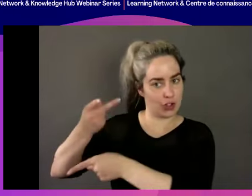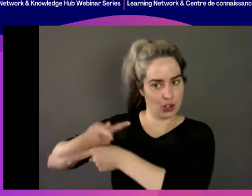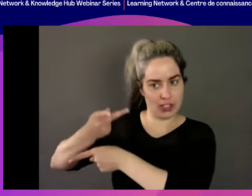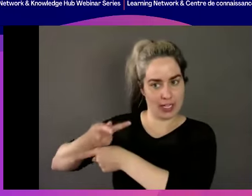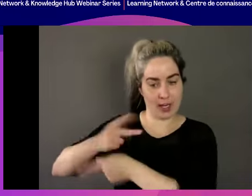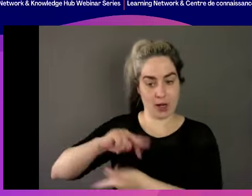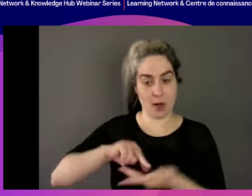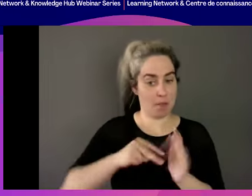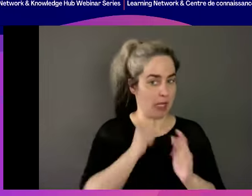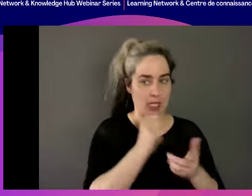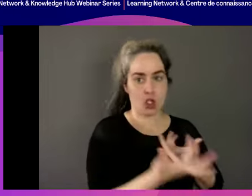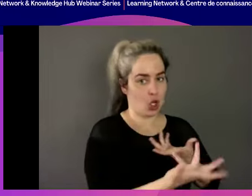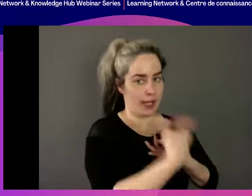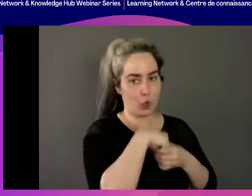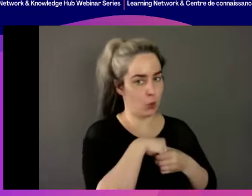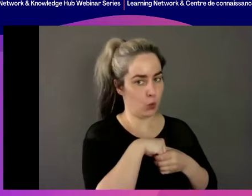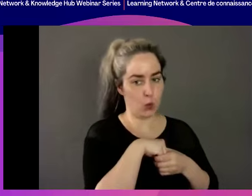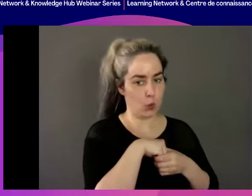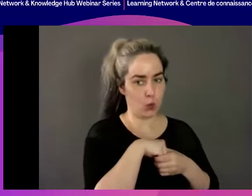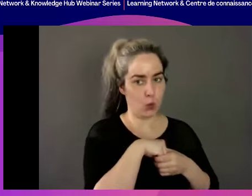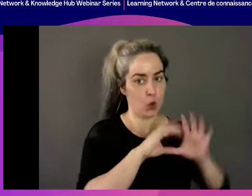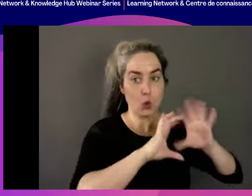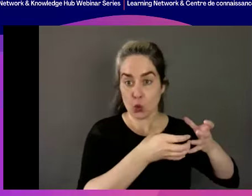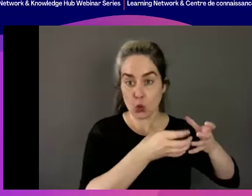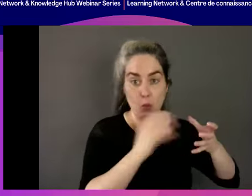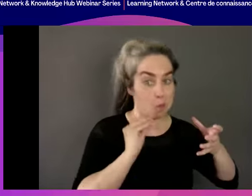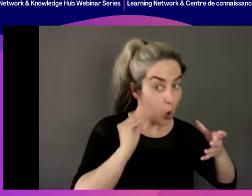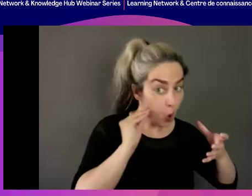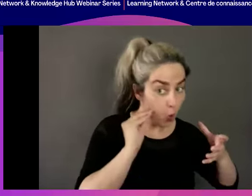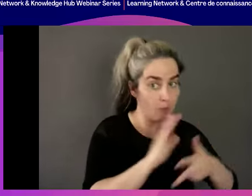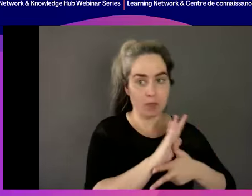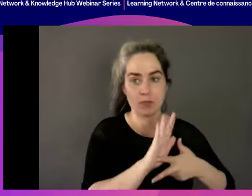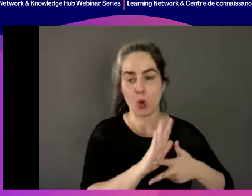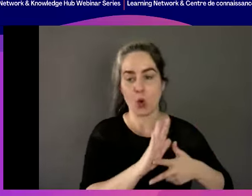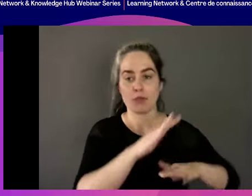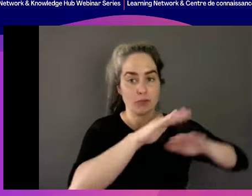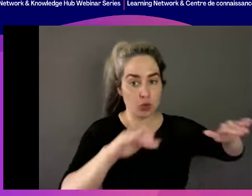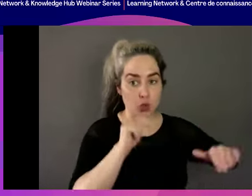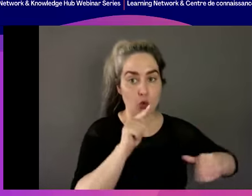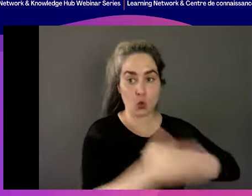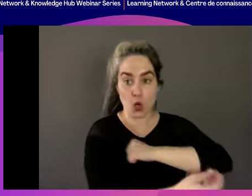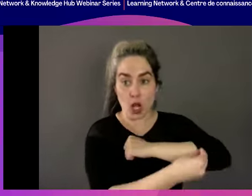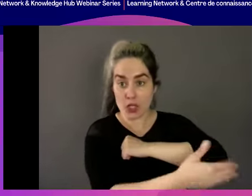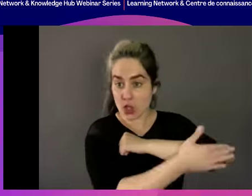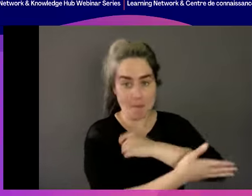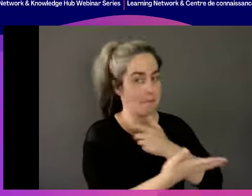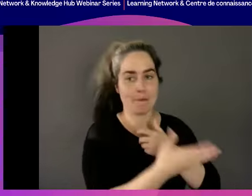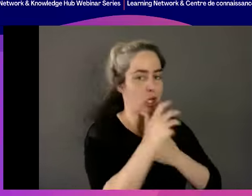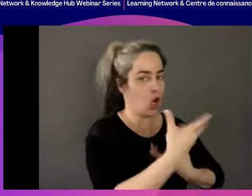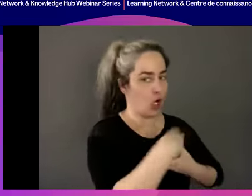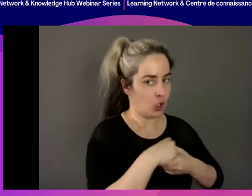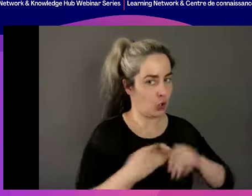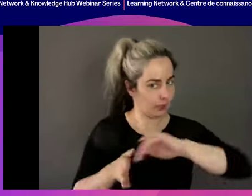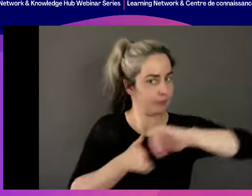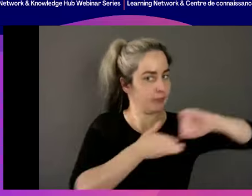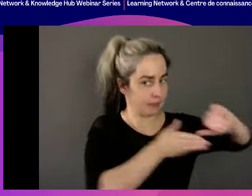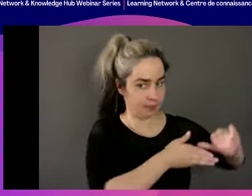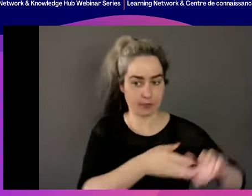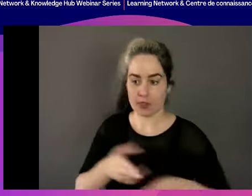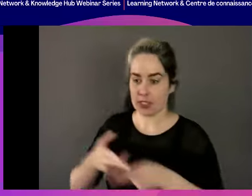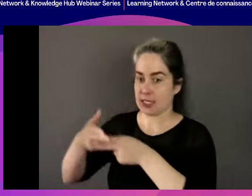include group homes and children who are adopted even, but just within the